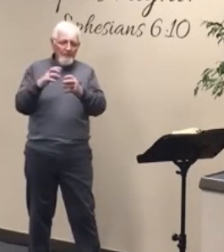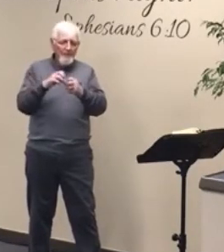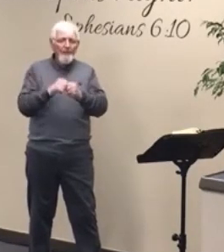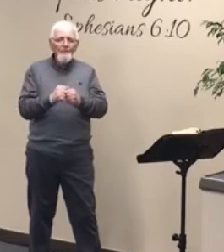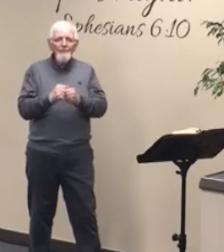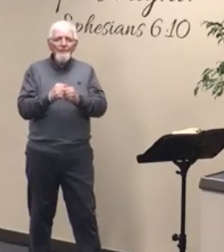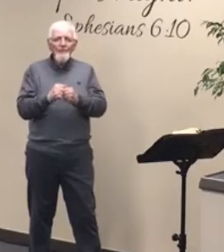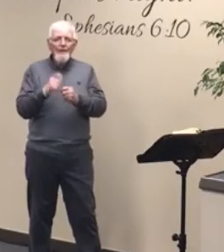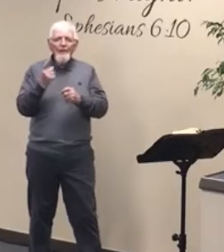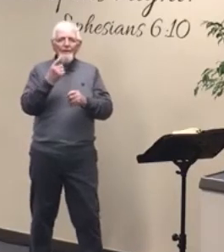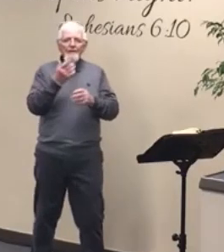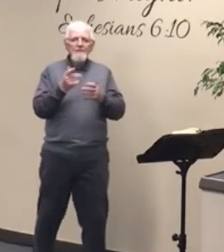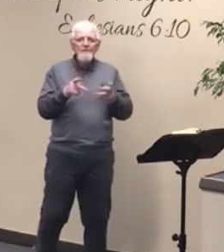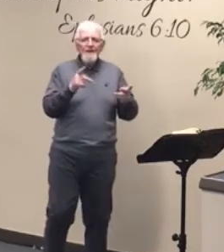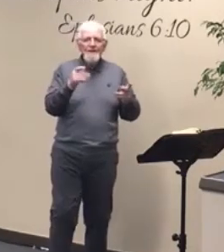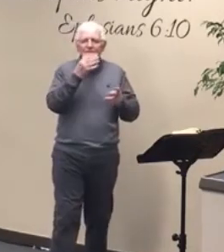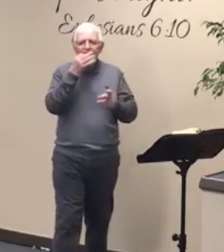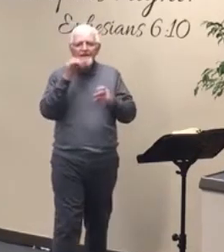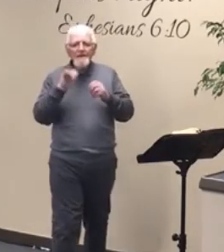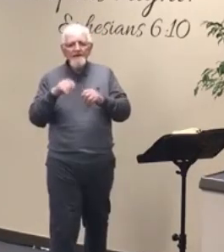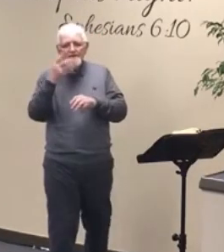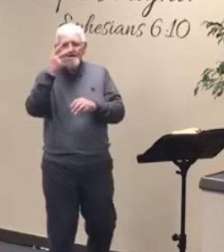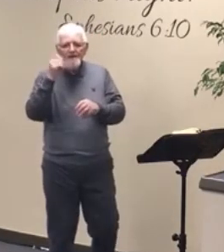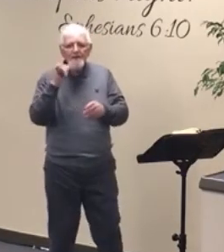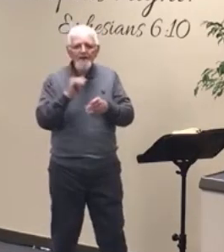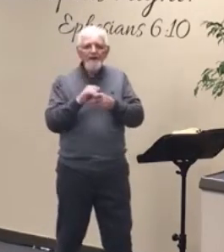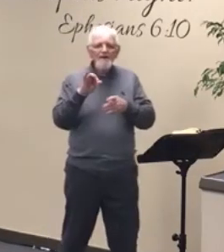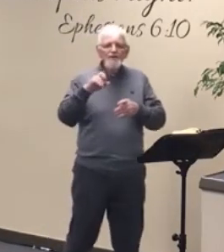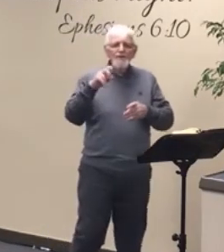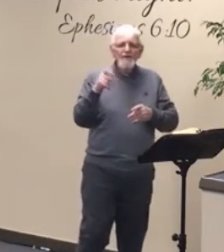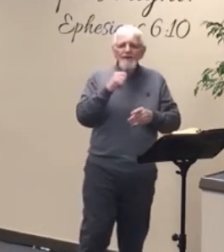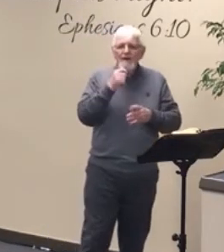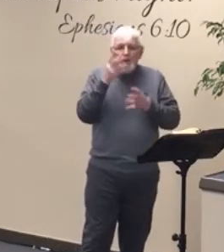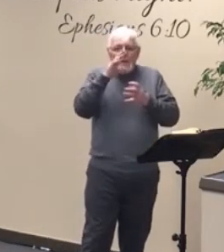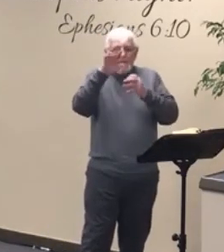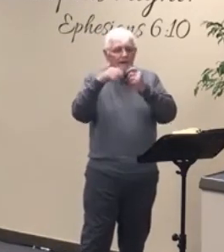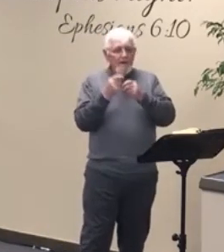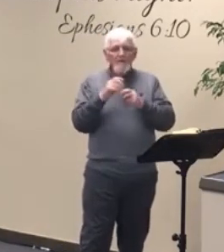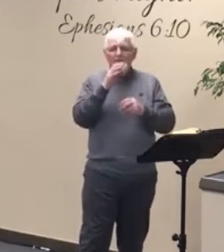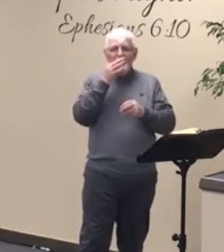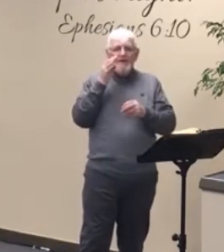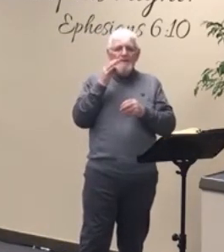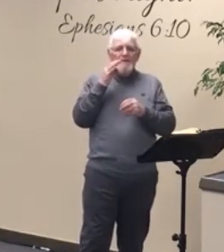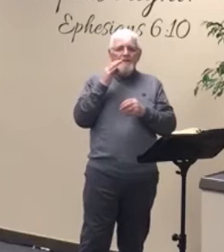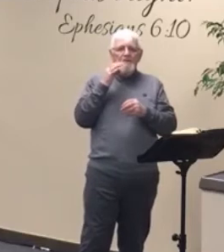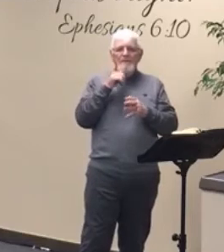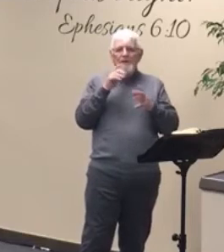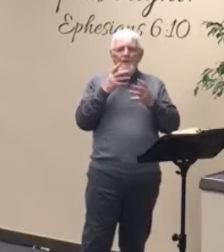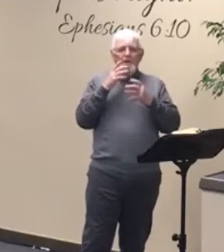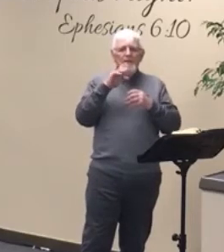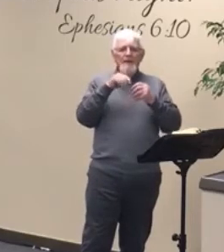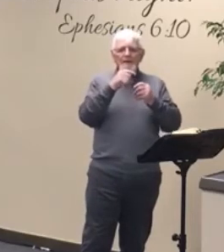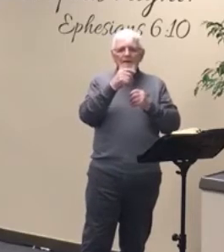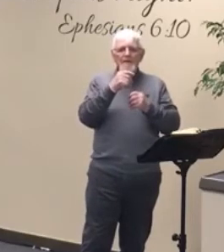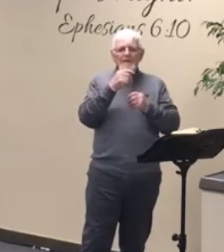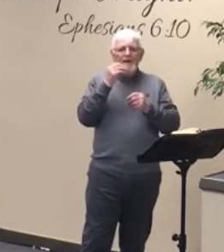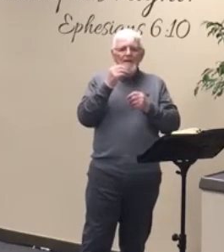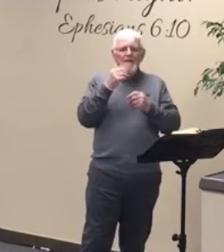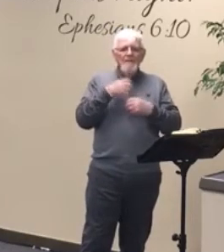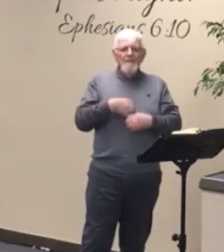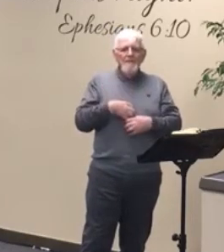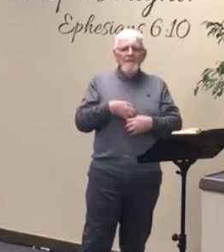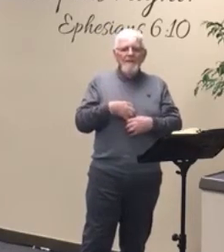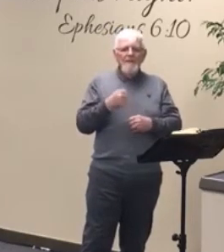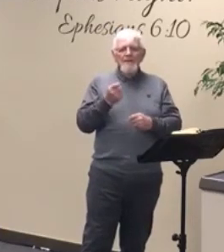where the famine can be forgotten. Joseph's not worried about the famine. I mean, he's got a lot of work to do, but he's not worried about going hungry. This is the only place